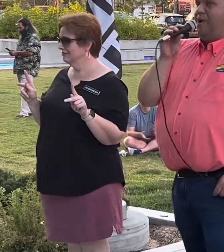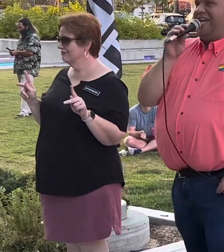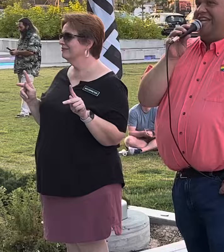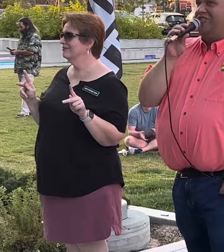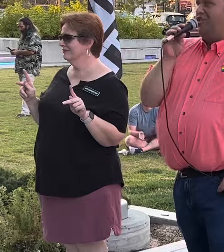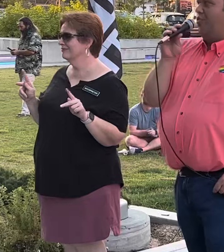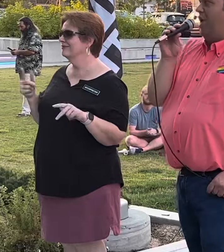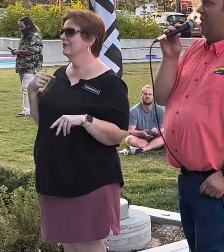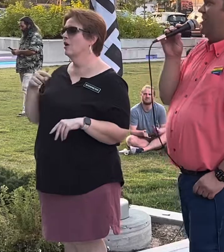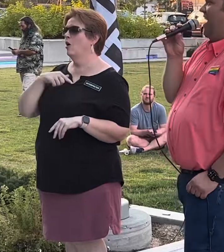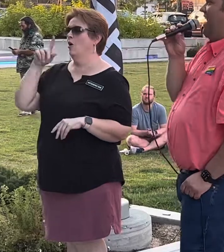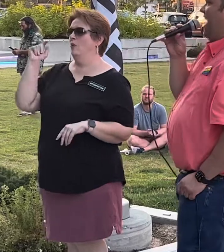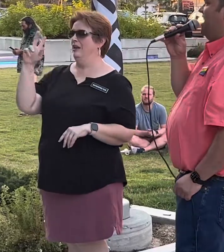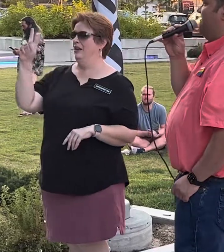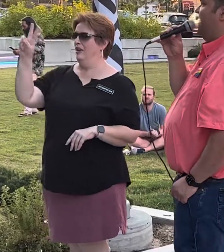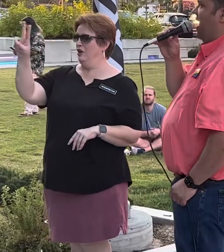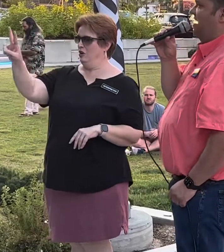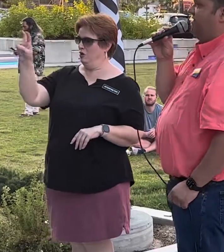We need